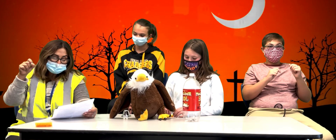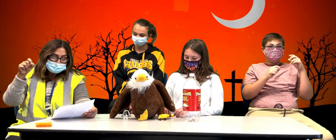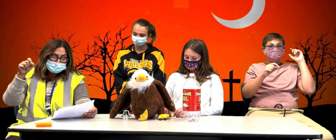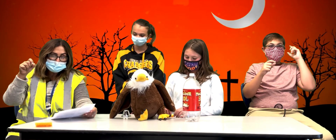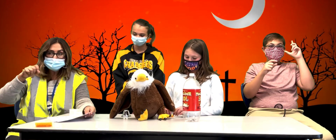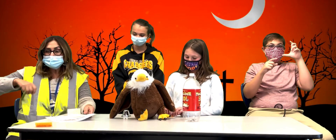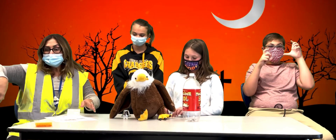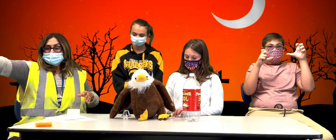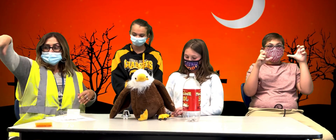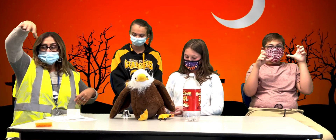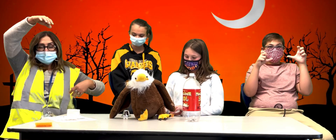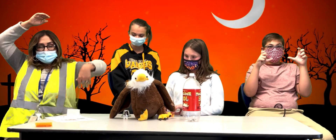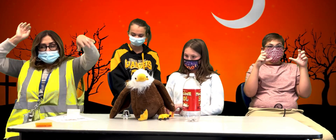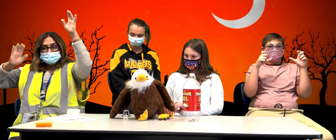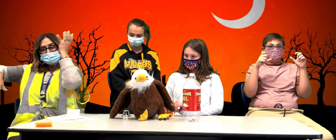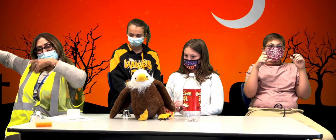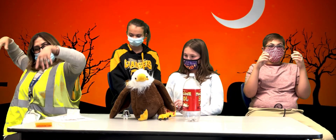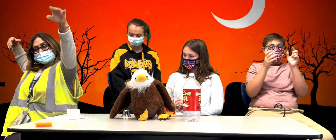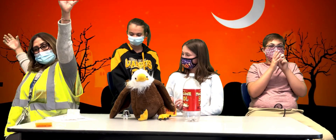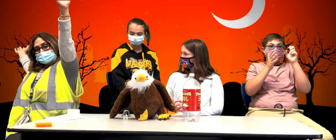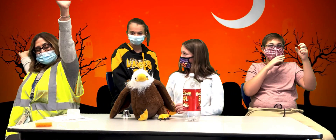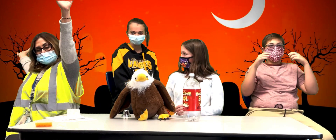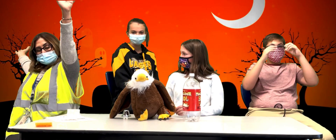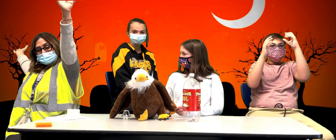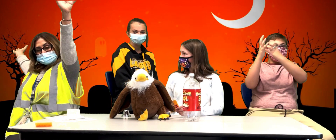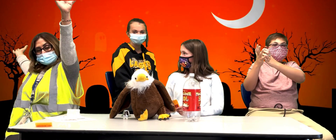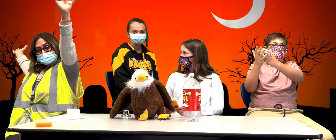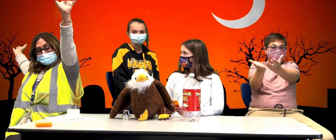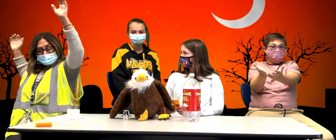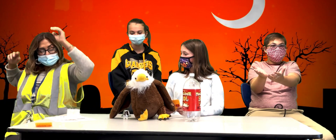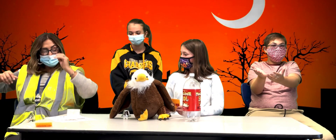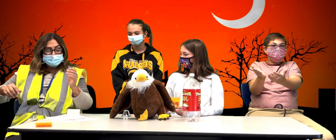an essay, even a dance.